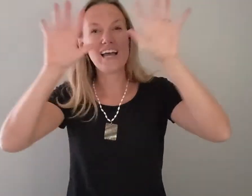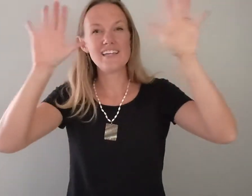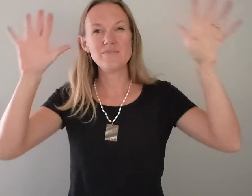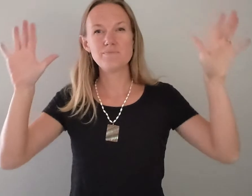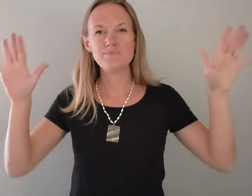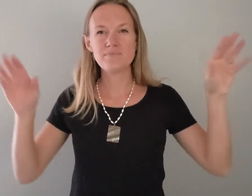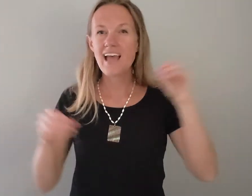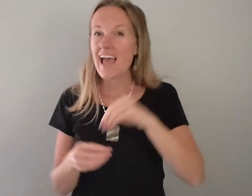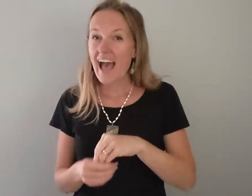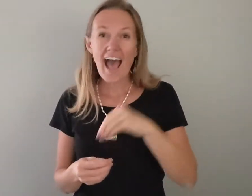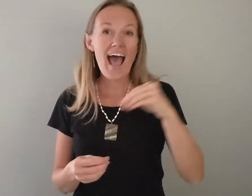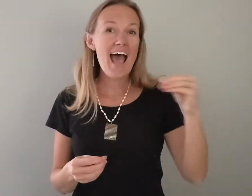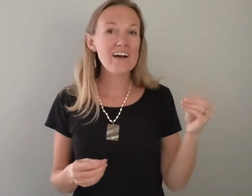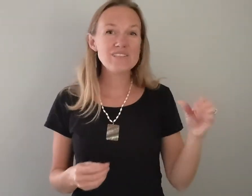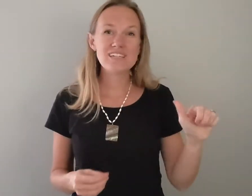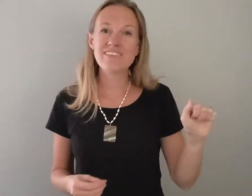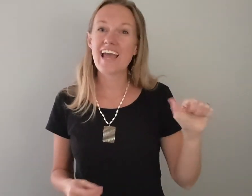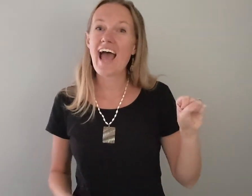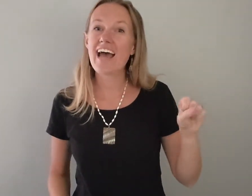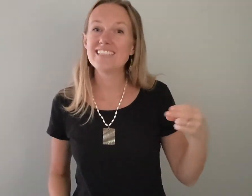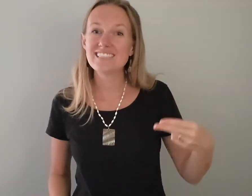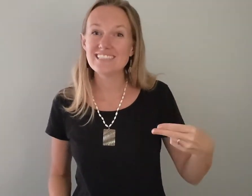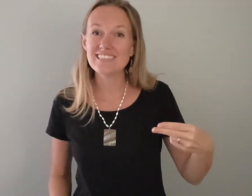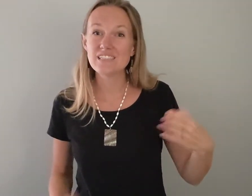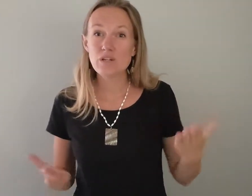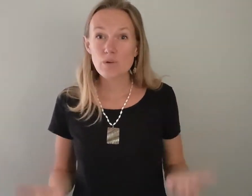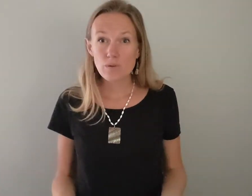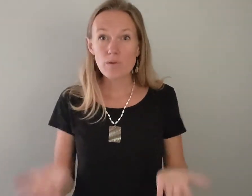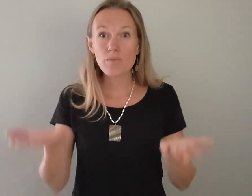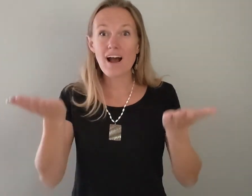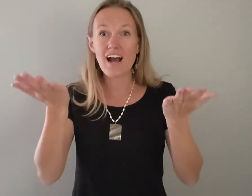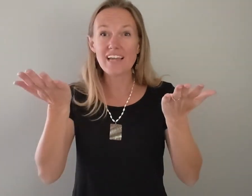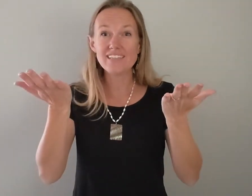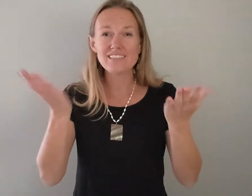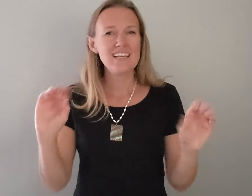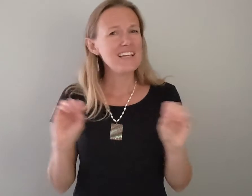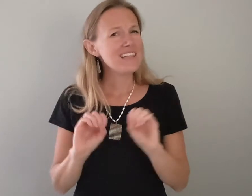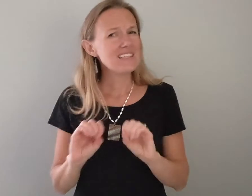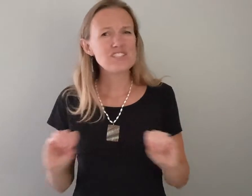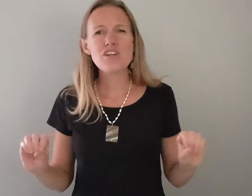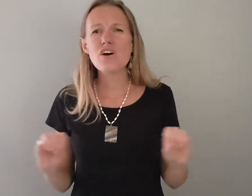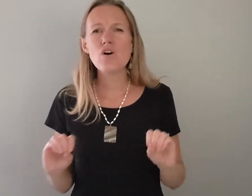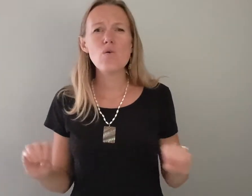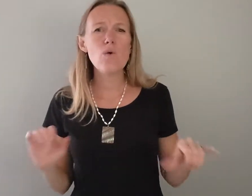shine. Out of the ashes we rise. There's no